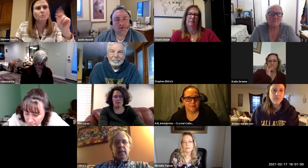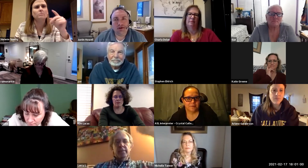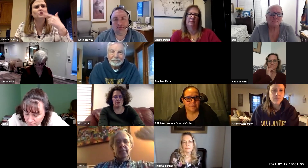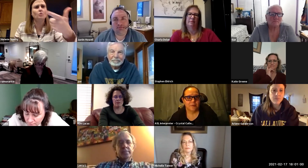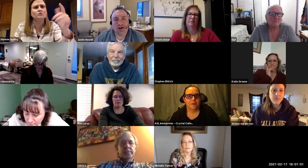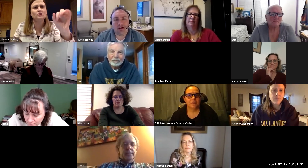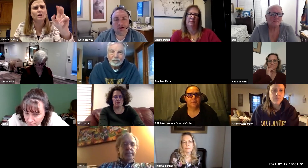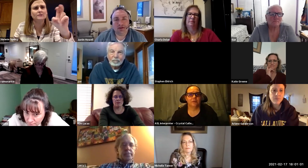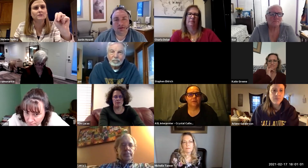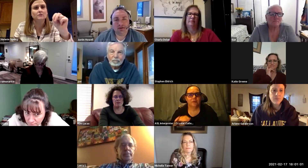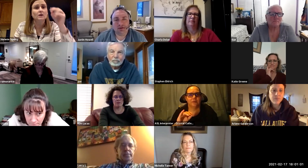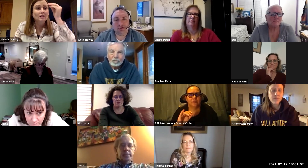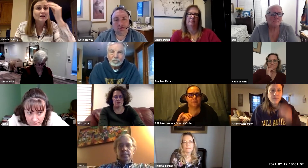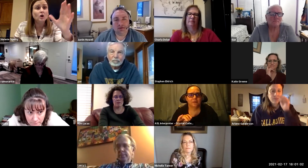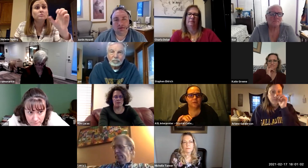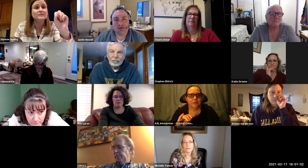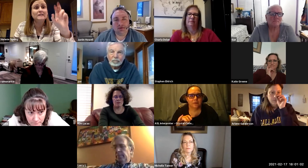Who are we spotlighting?